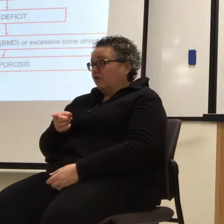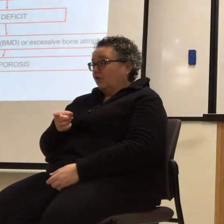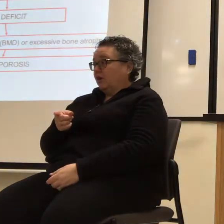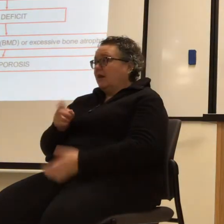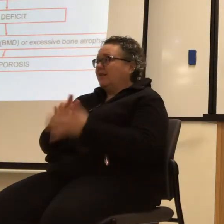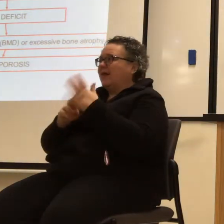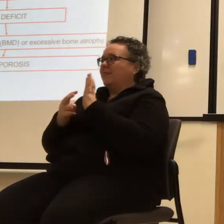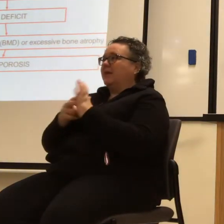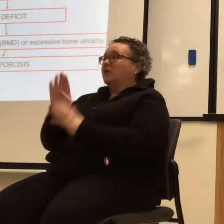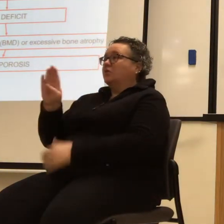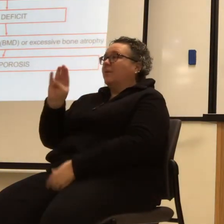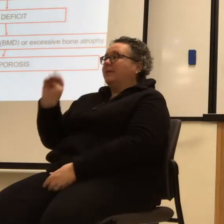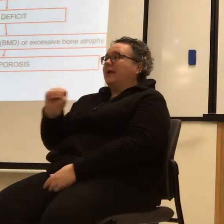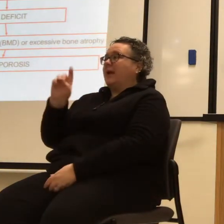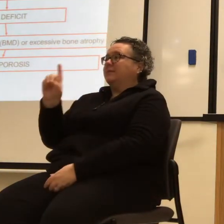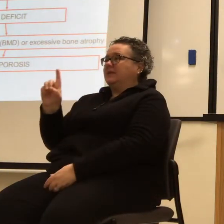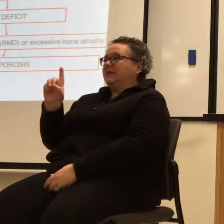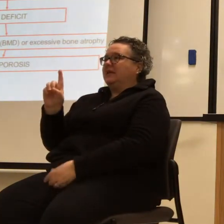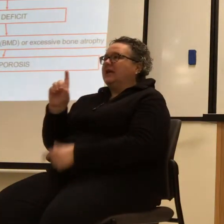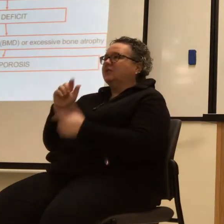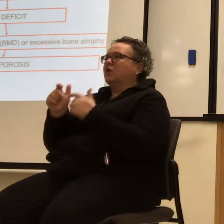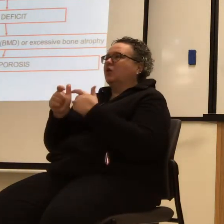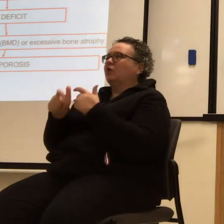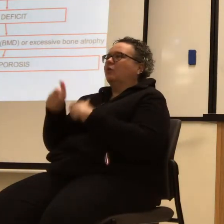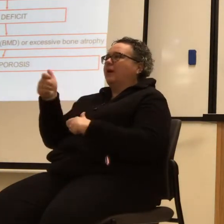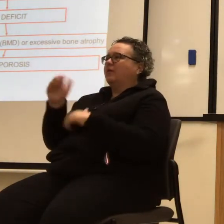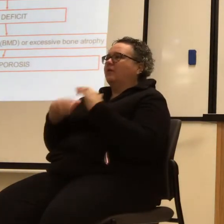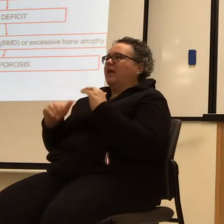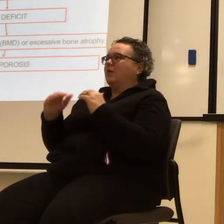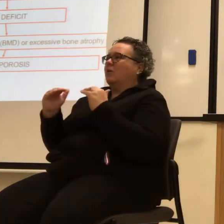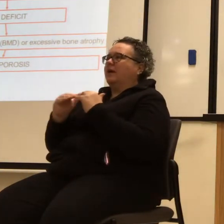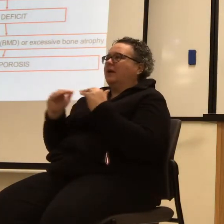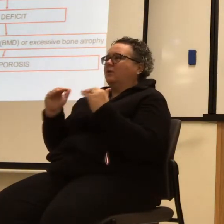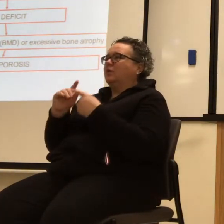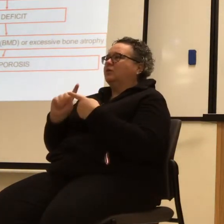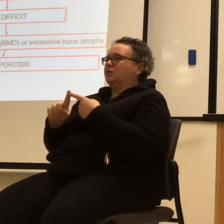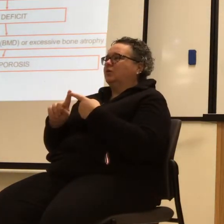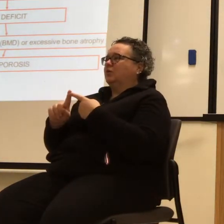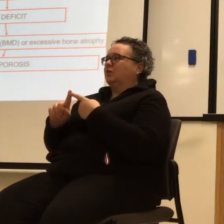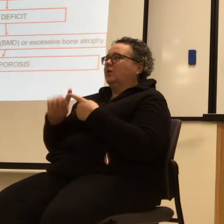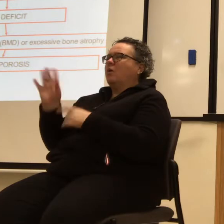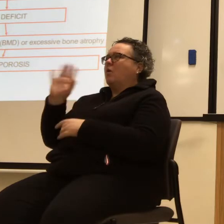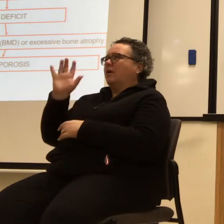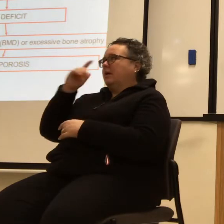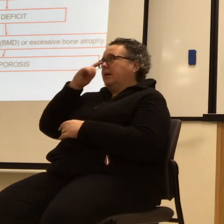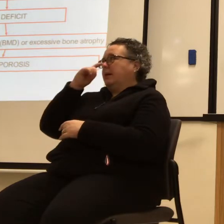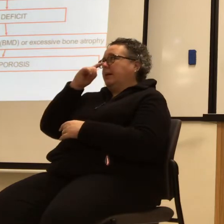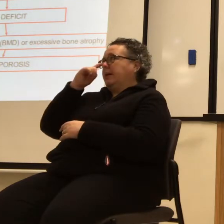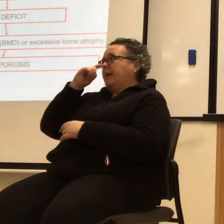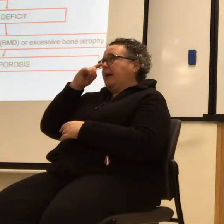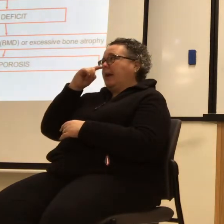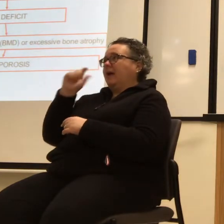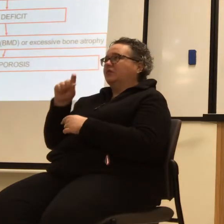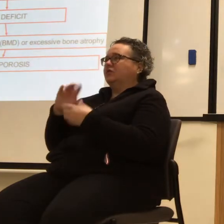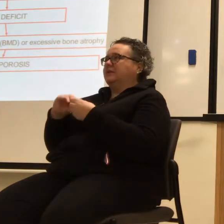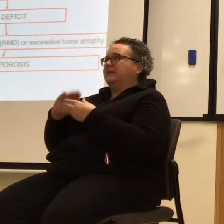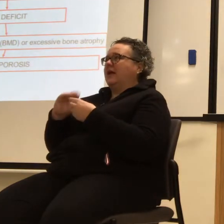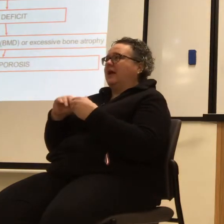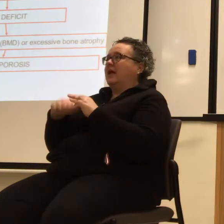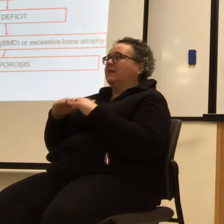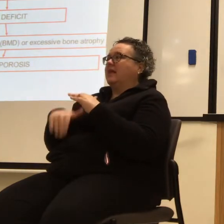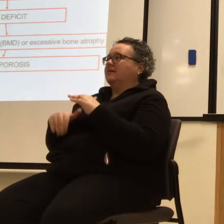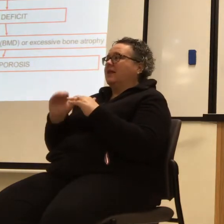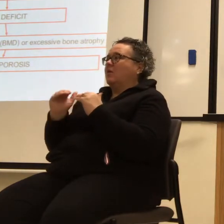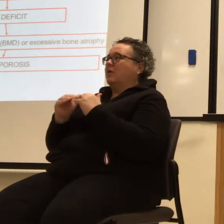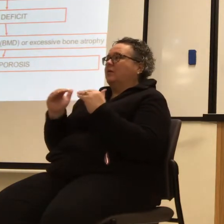the bone mineral density is like greater than or equal to, or it's less than, I should say,